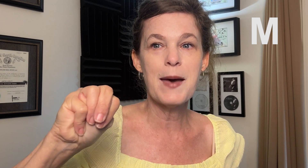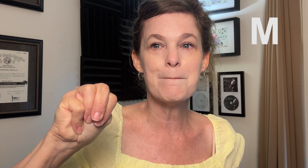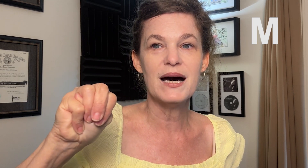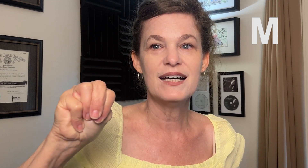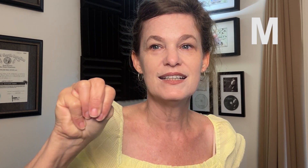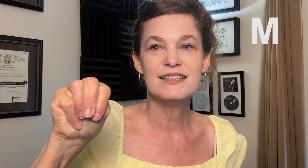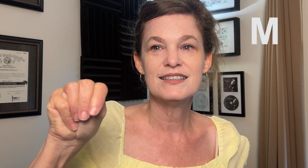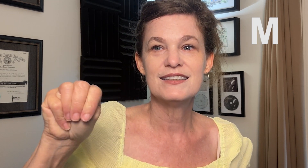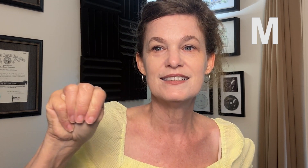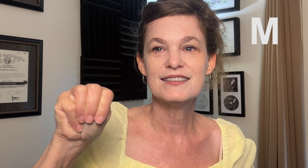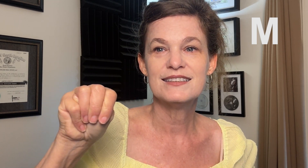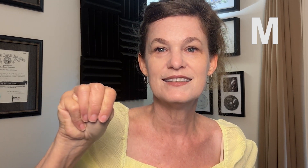M,